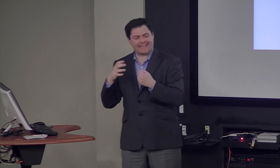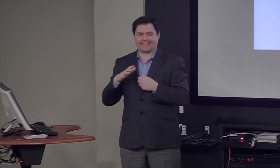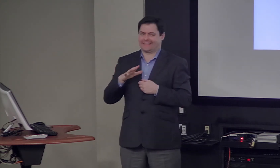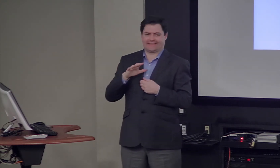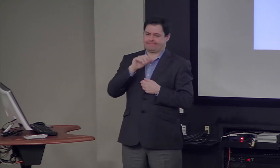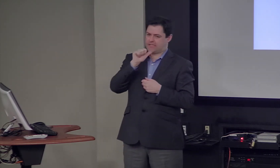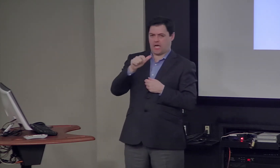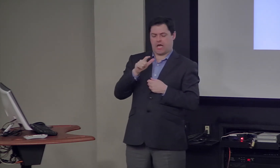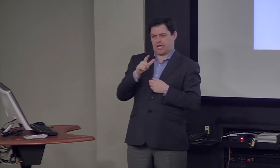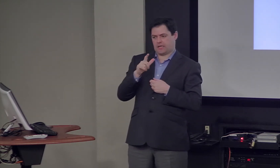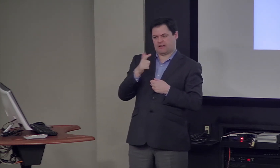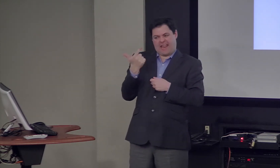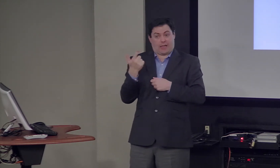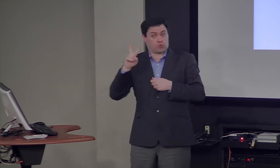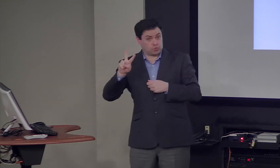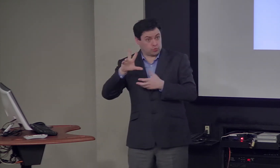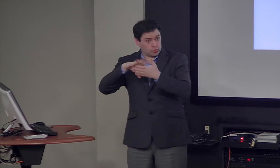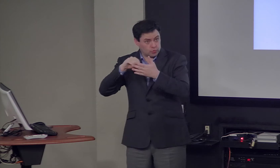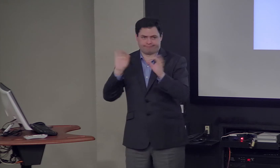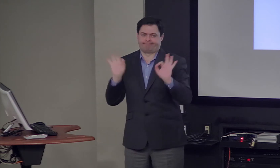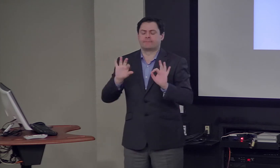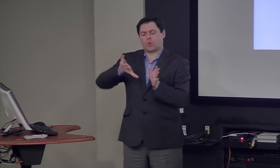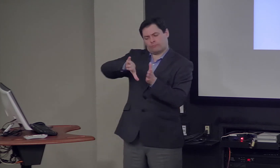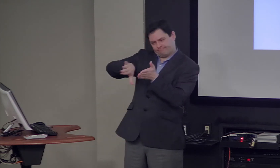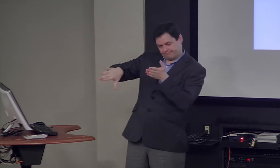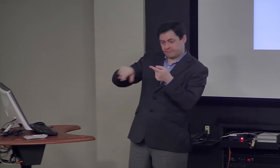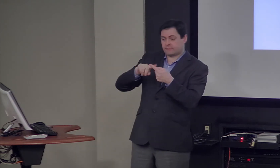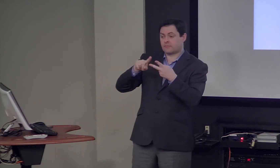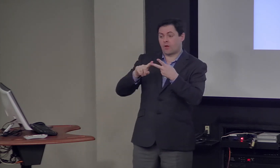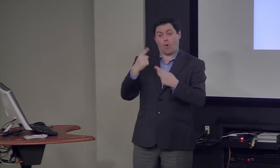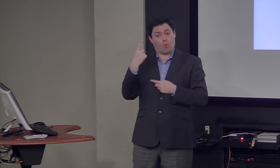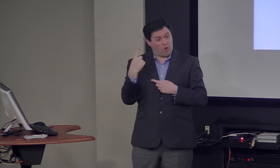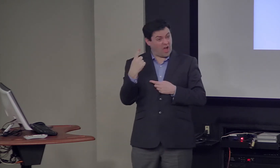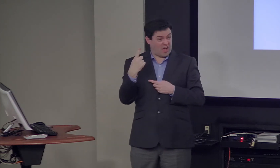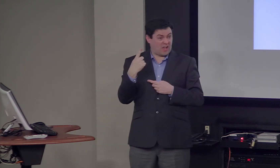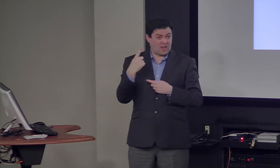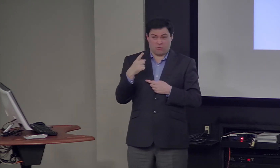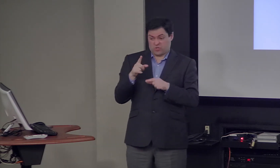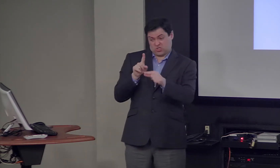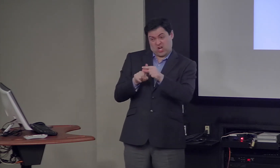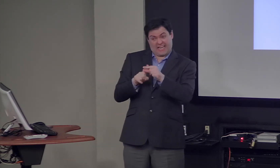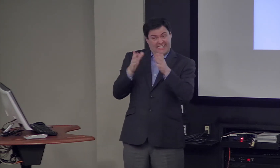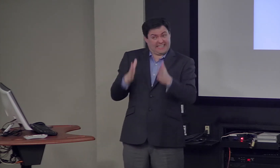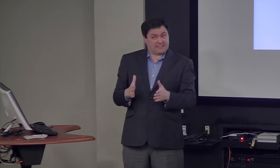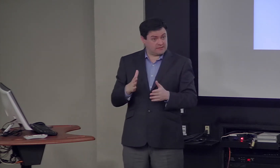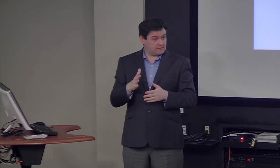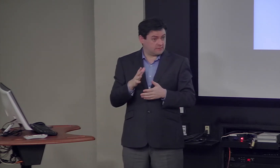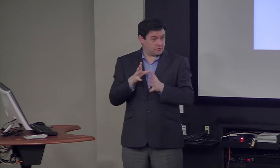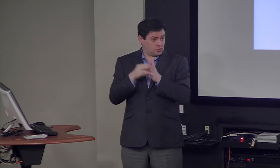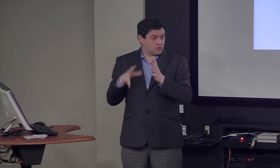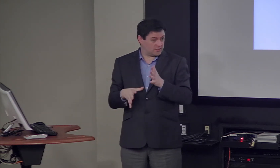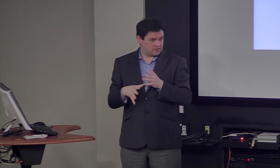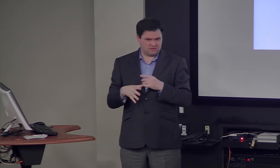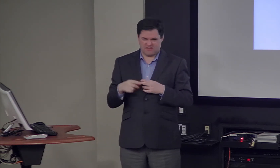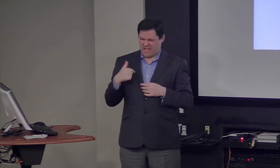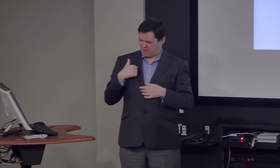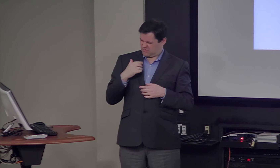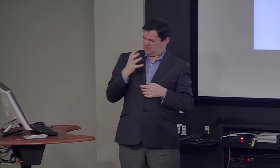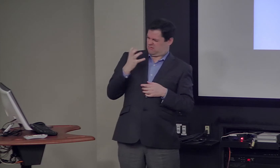we were able then to discern who actually grew up using sign language, and if they used sign language in their as their first language, then we did not include them